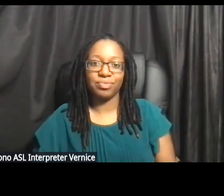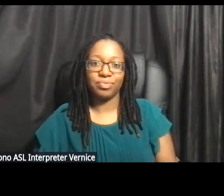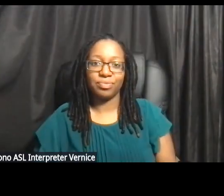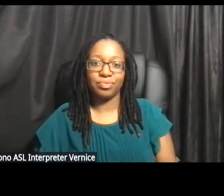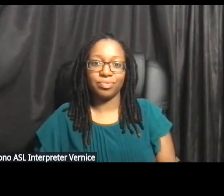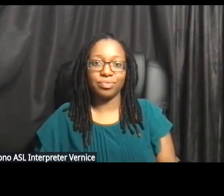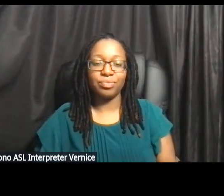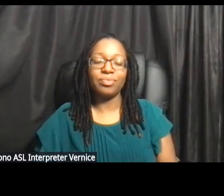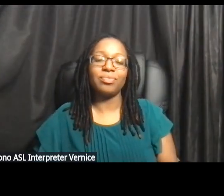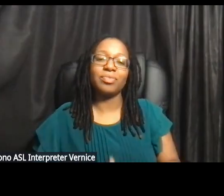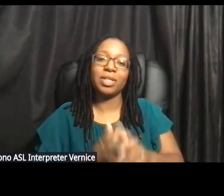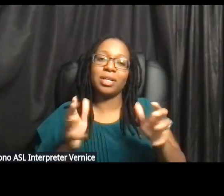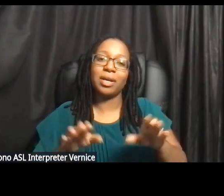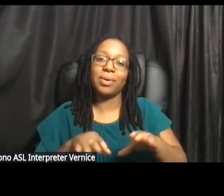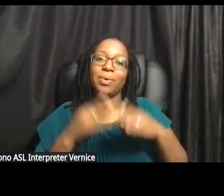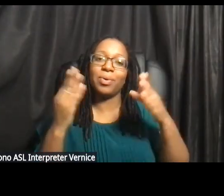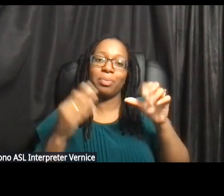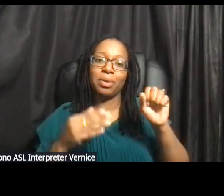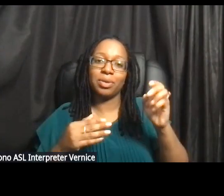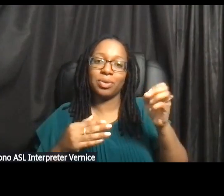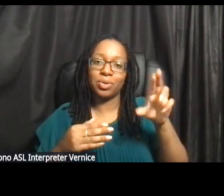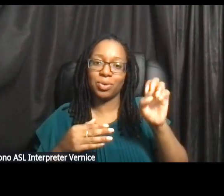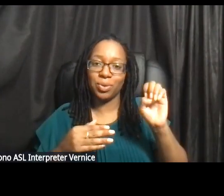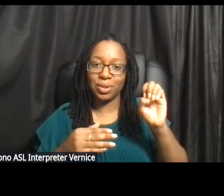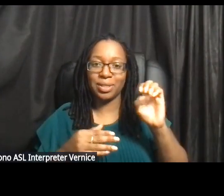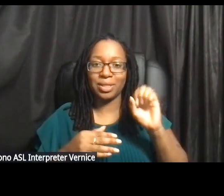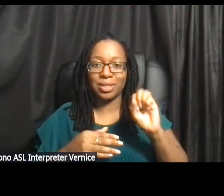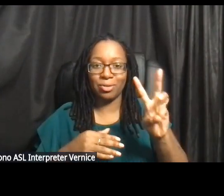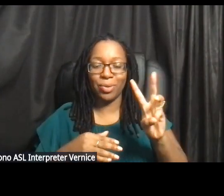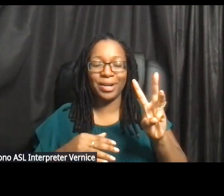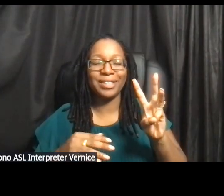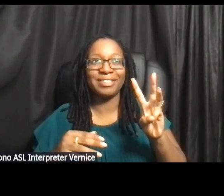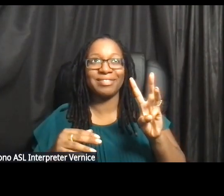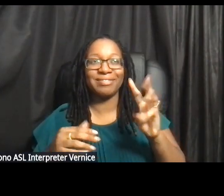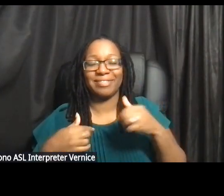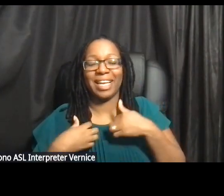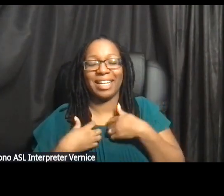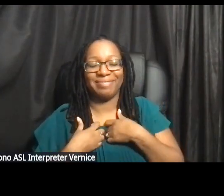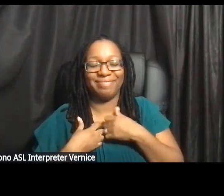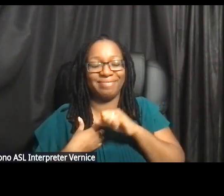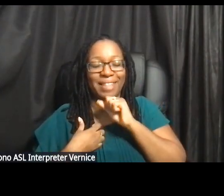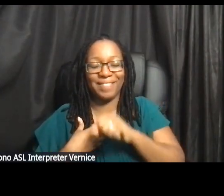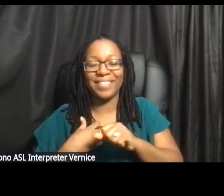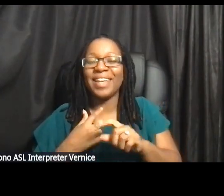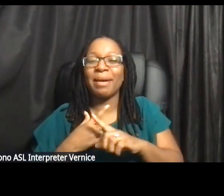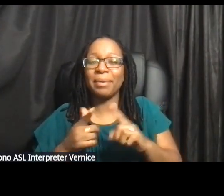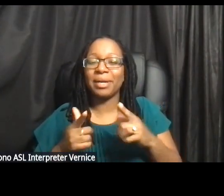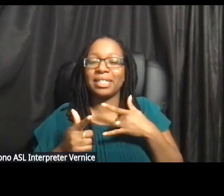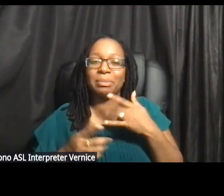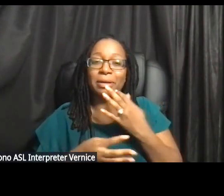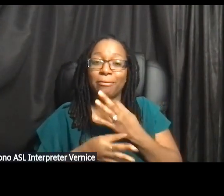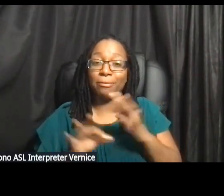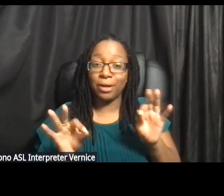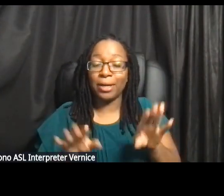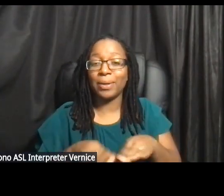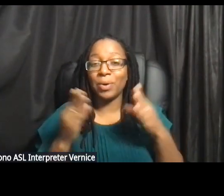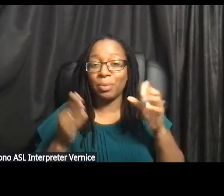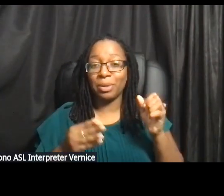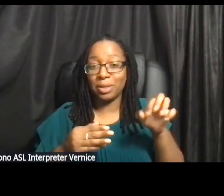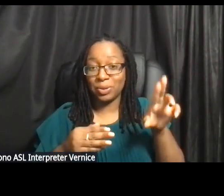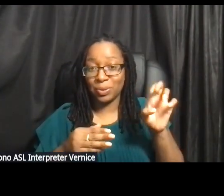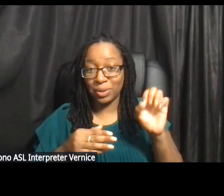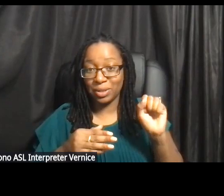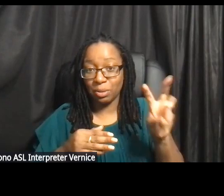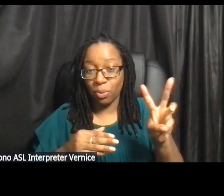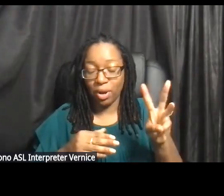open source software, I love this stuff. A lot of open source software is referred to as free and open source software. This is like a subset. This